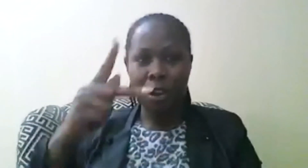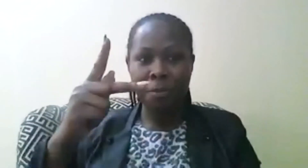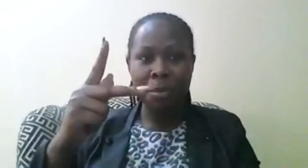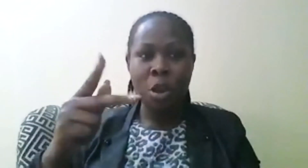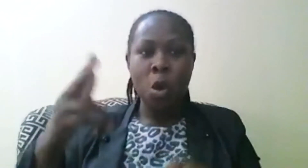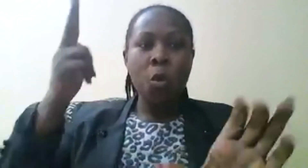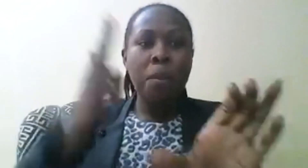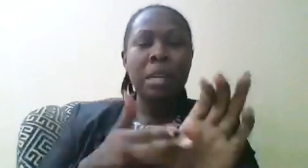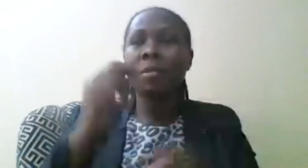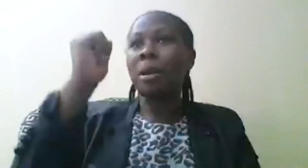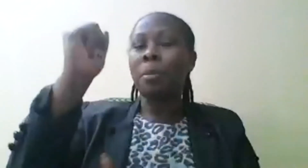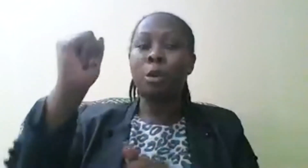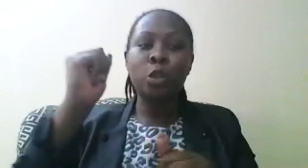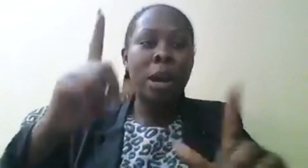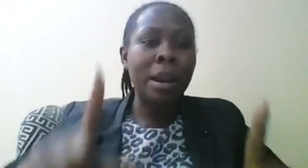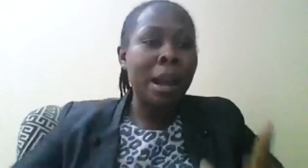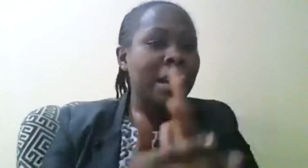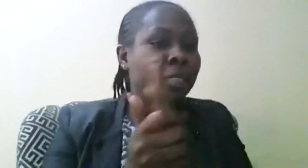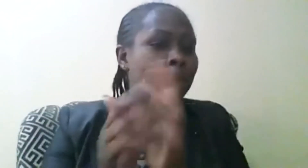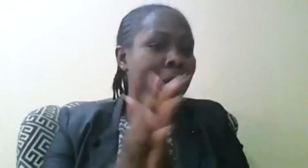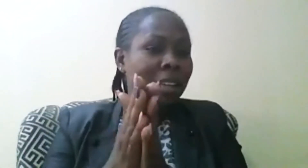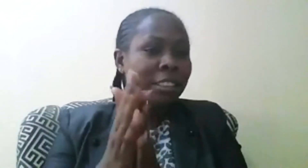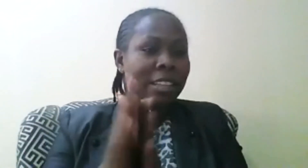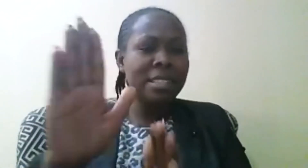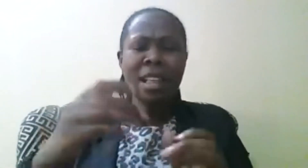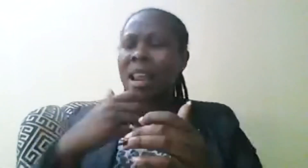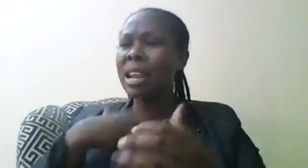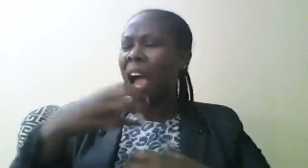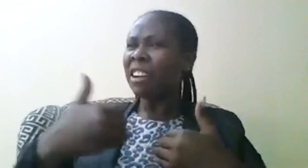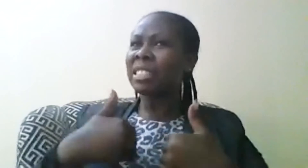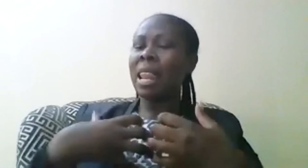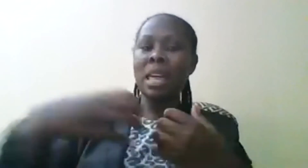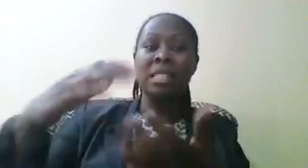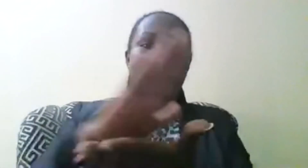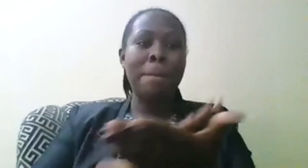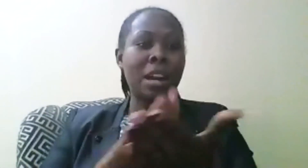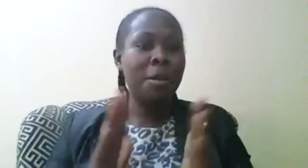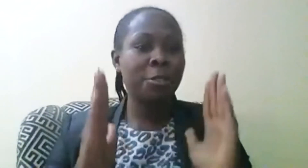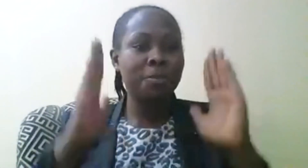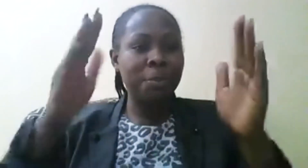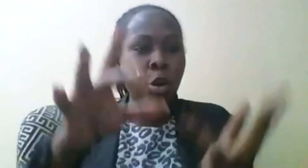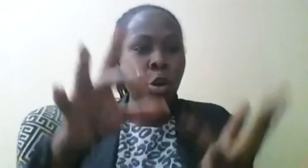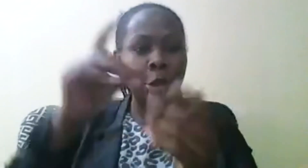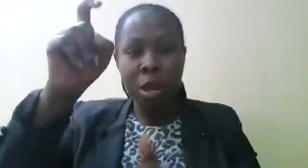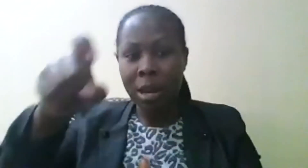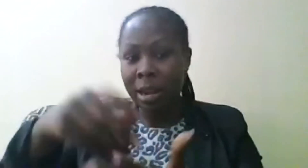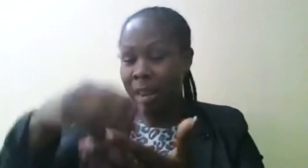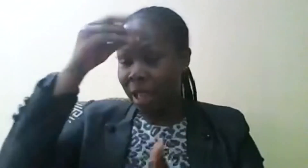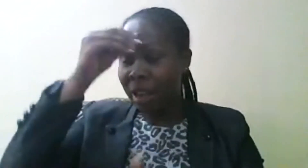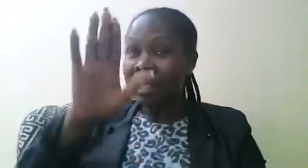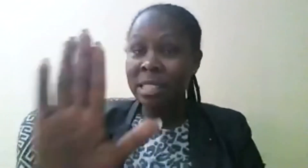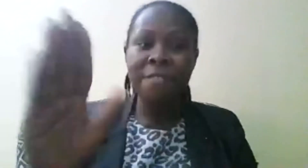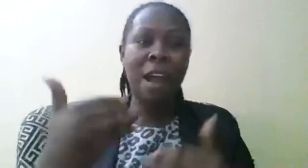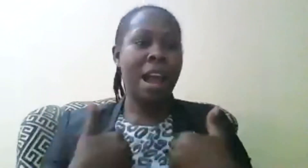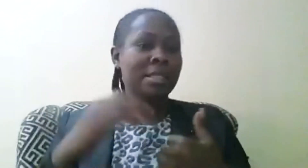disability. He is a human rights activist, a philanthropist, and political aspirant with a rich background as